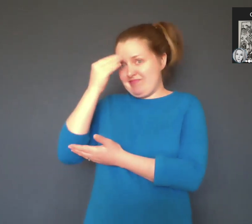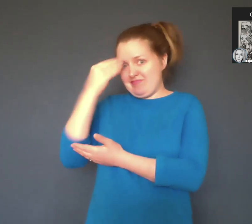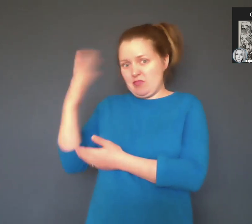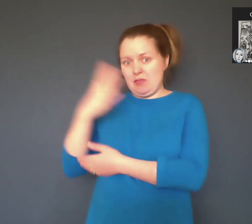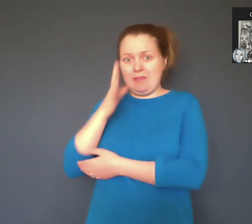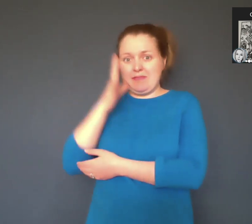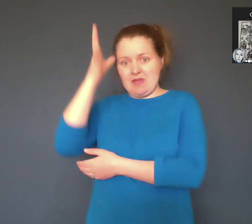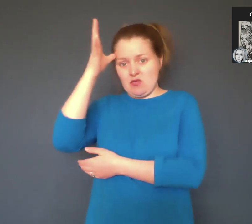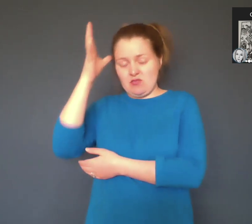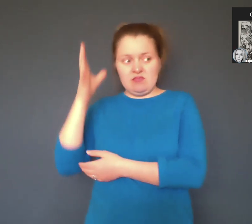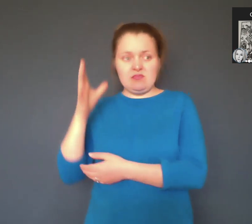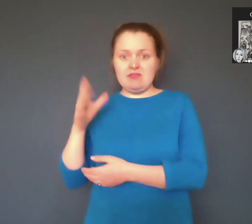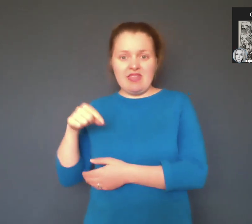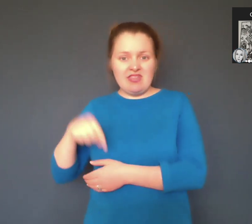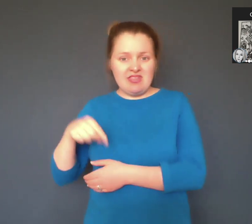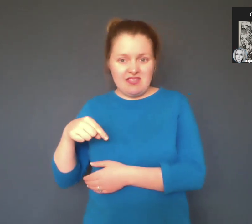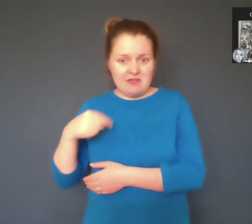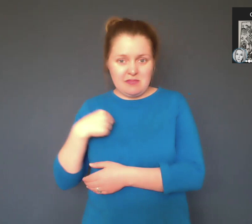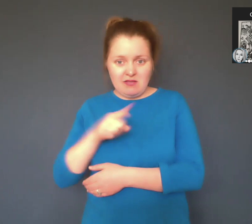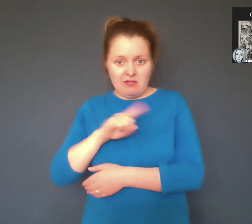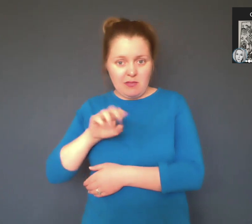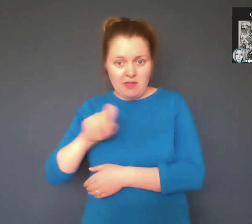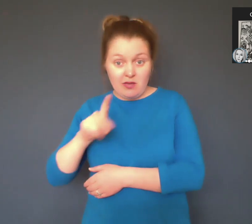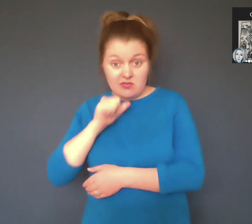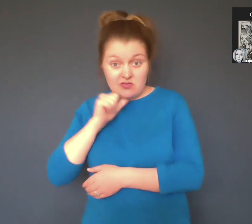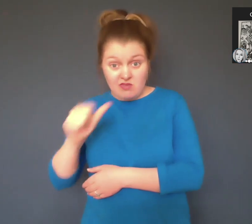any choice." "So when do we start?"